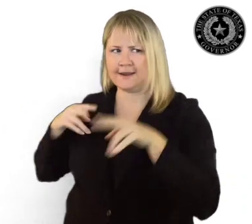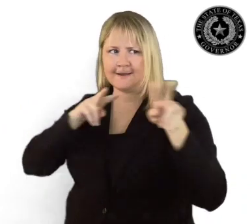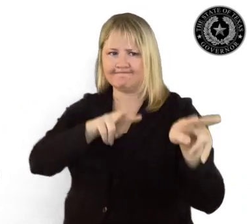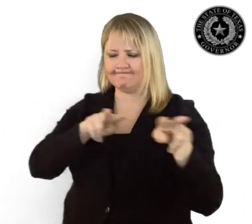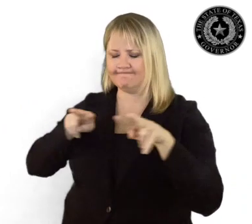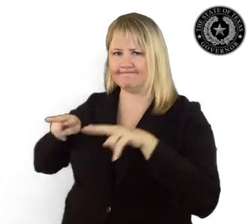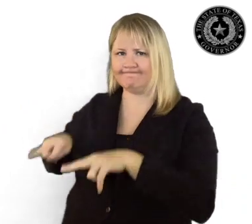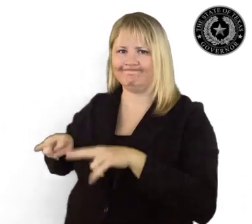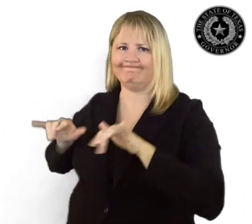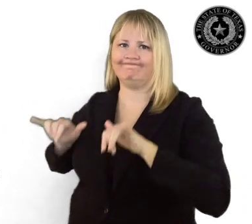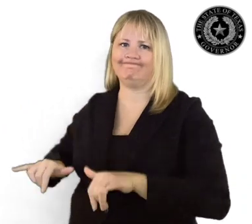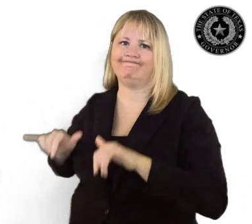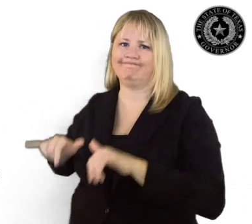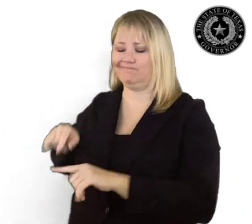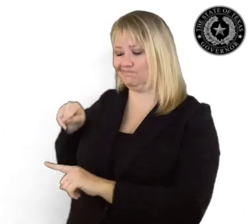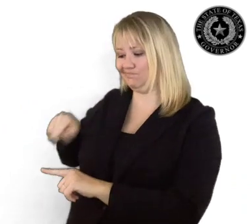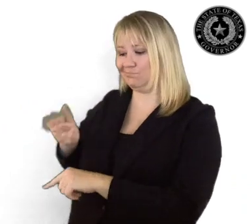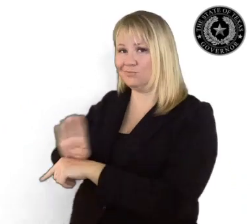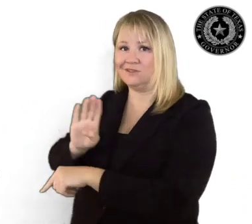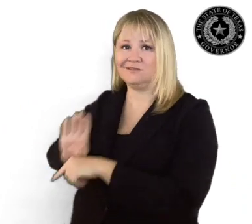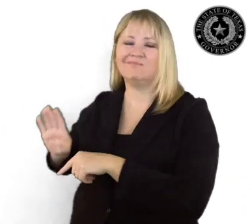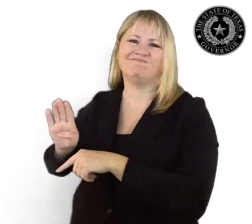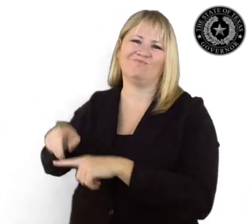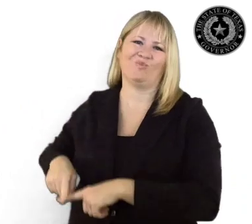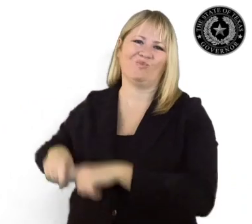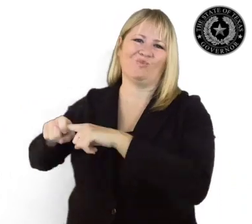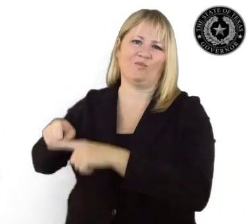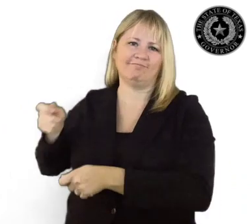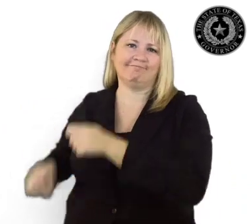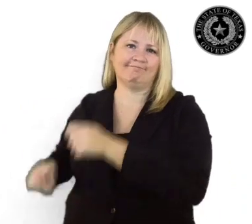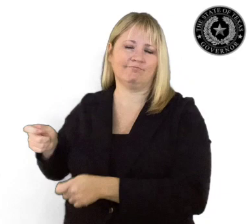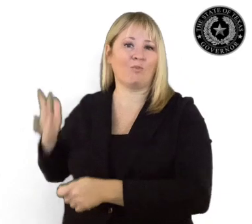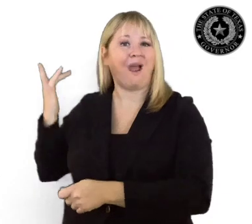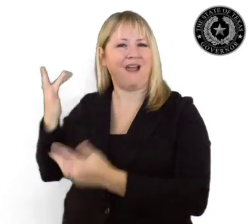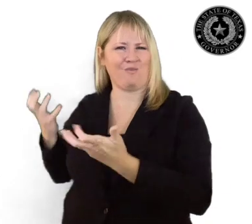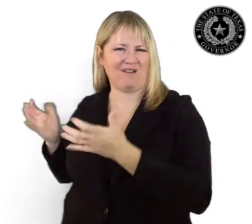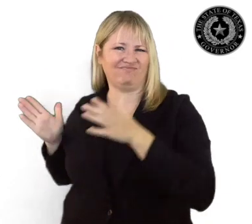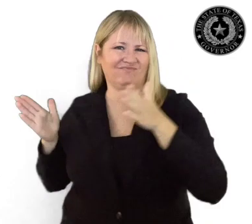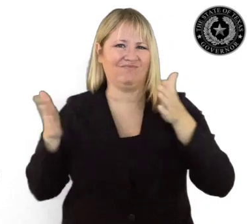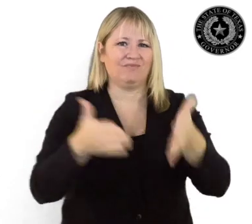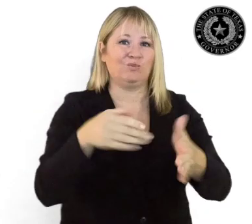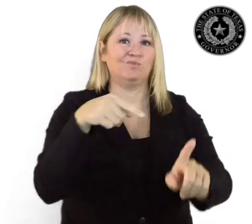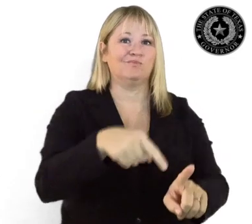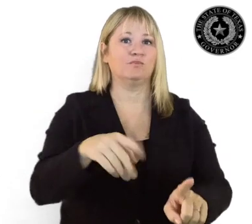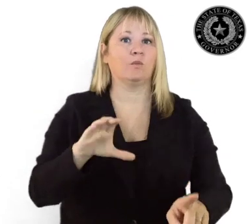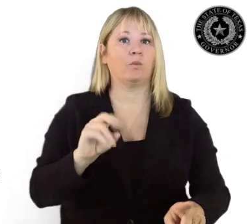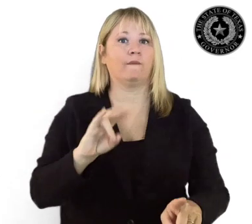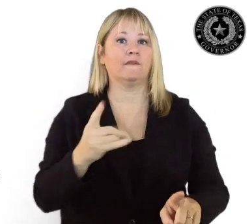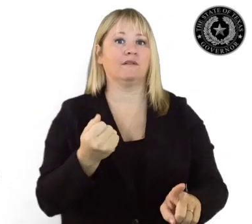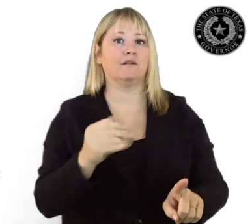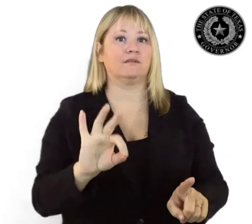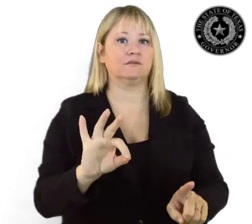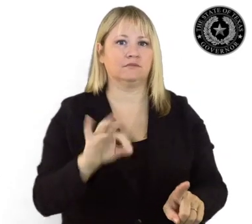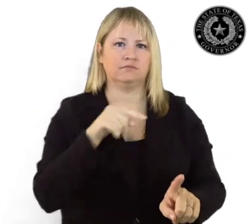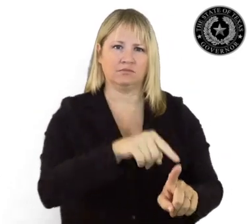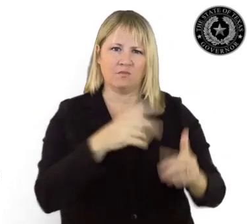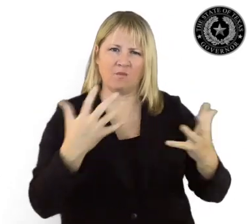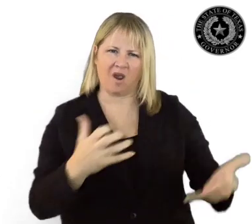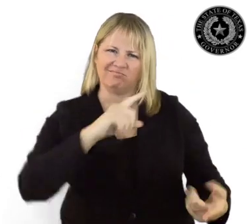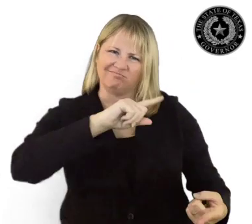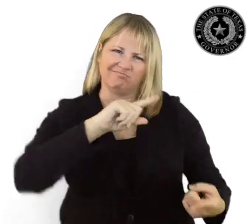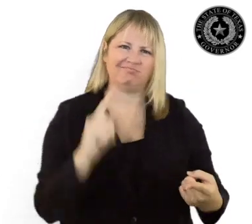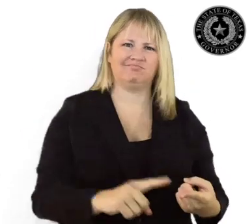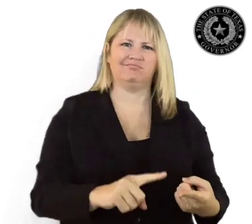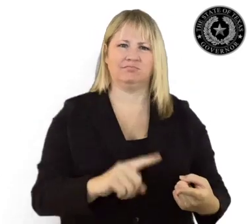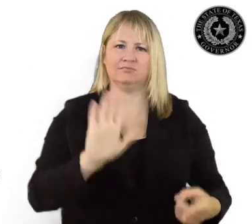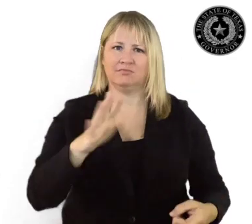reducing the growing spread of COVID-19 and the resulting imminent threat to public health, and to avoid a need for more